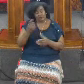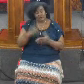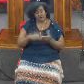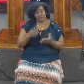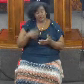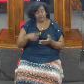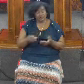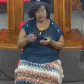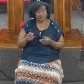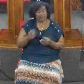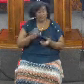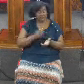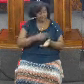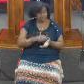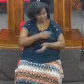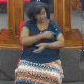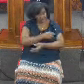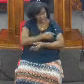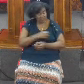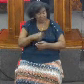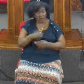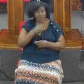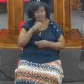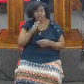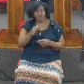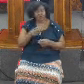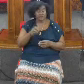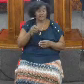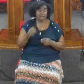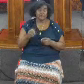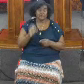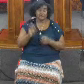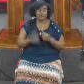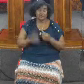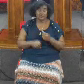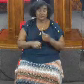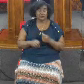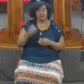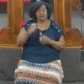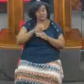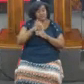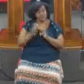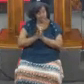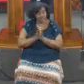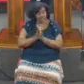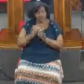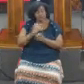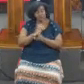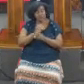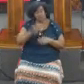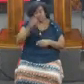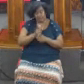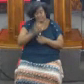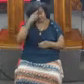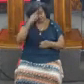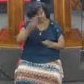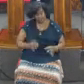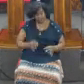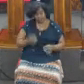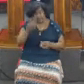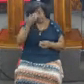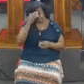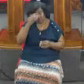in terms of whether to be vaccinated or not to be vaccinated. So we just pray that you make the right decision, because we know COVID is